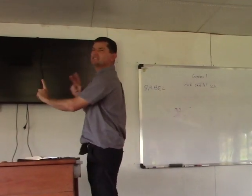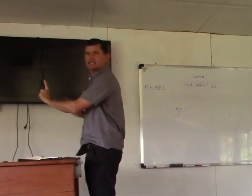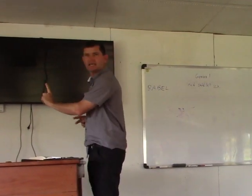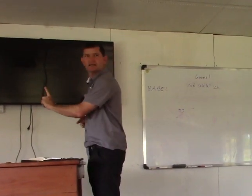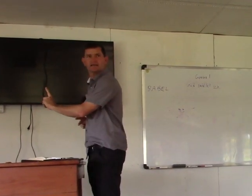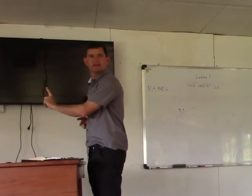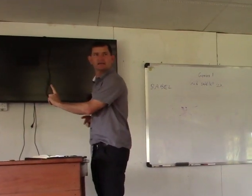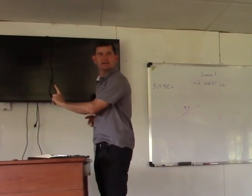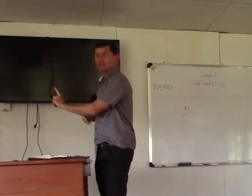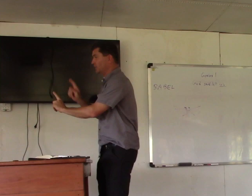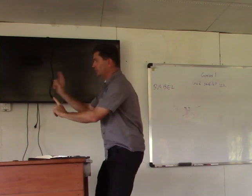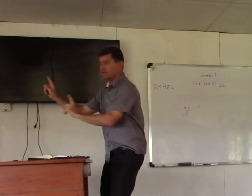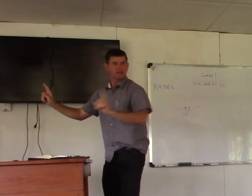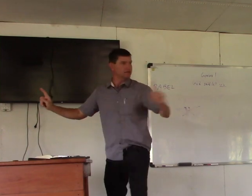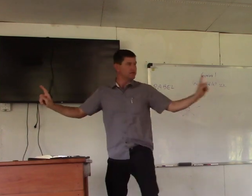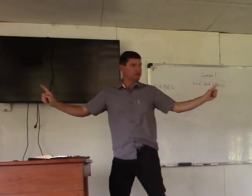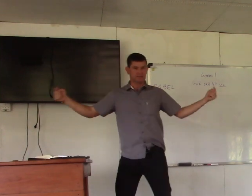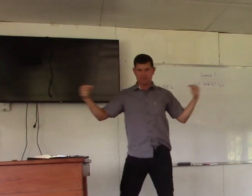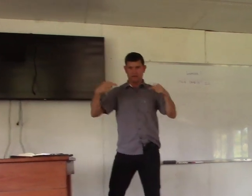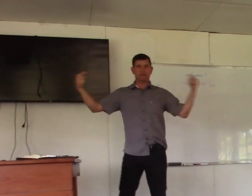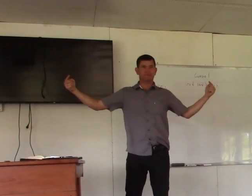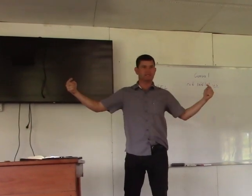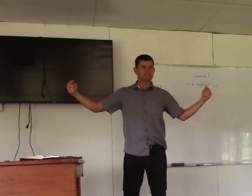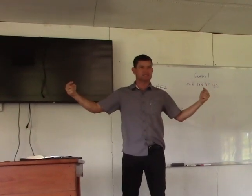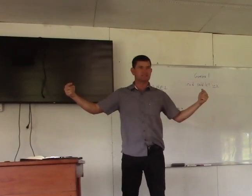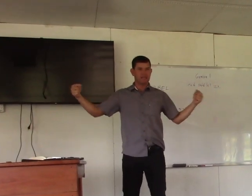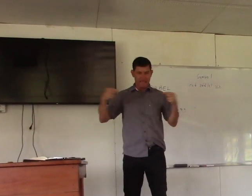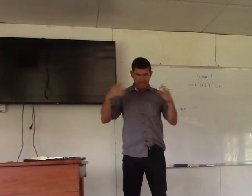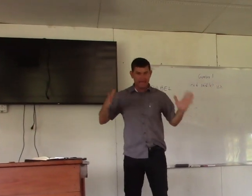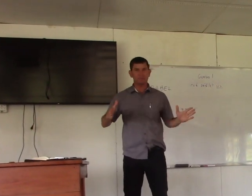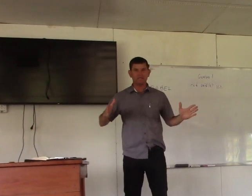king. They were enemies. Enemies.